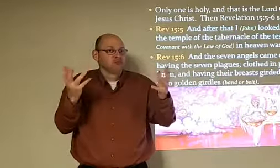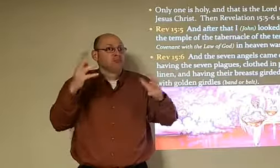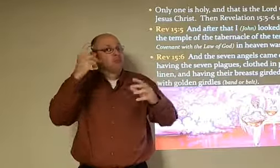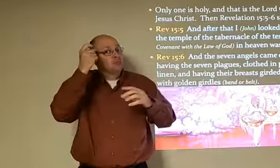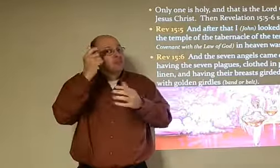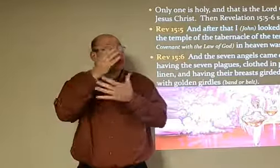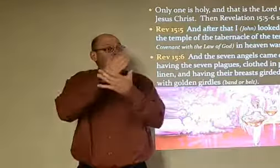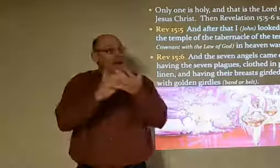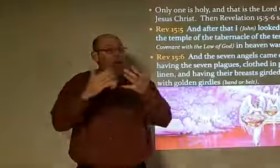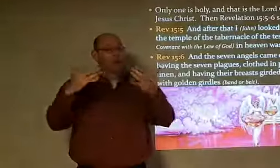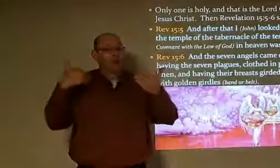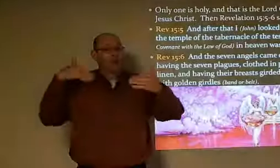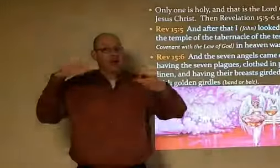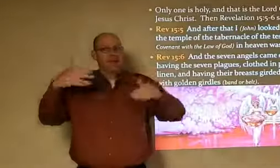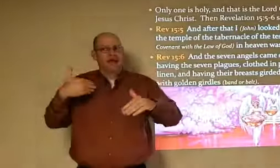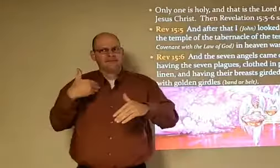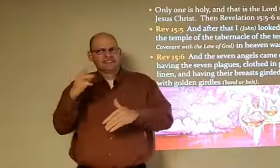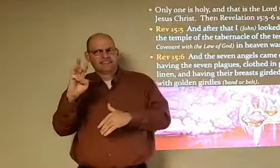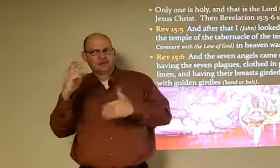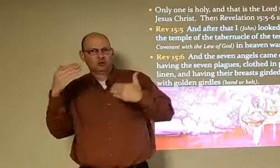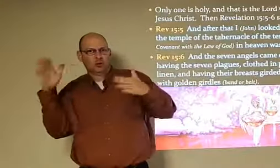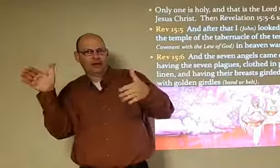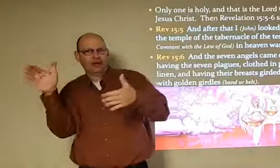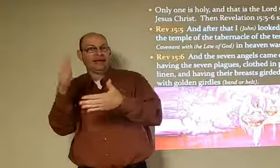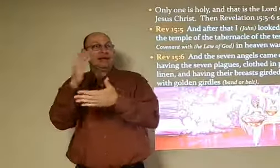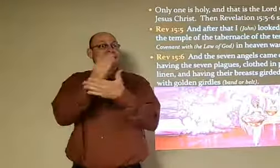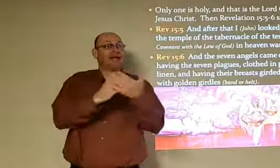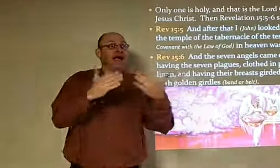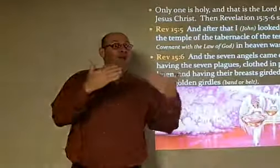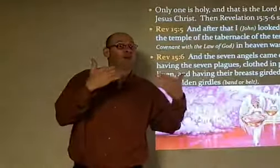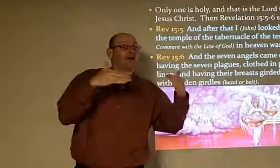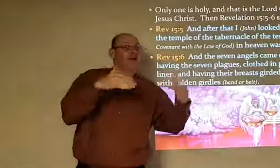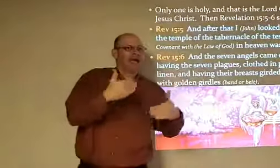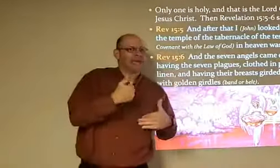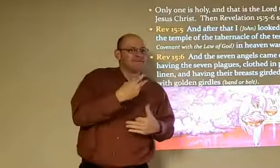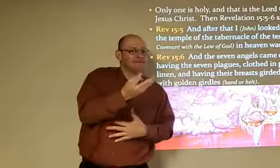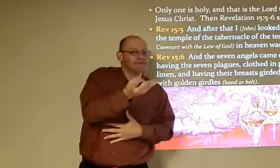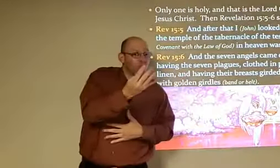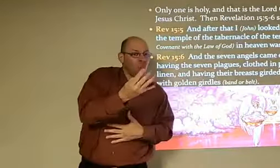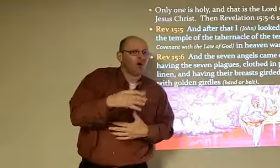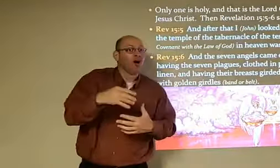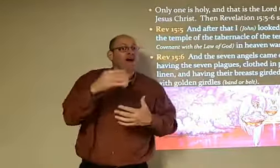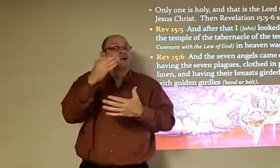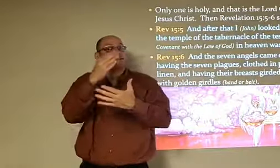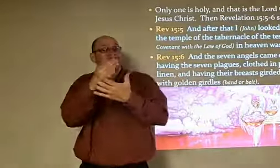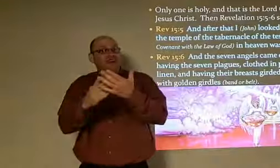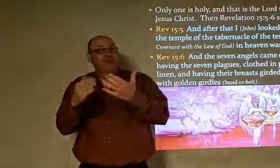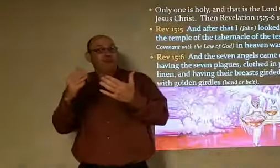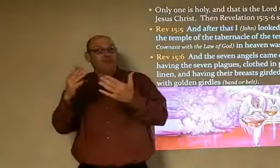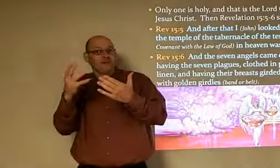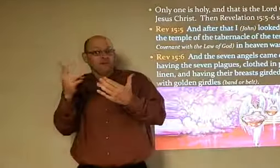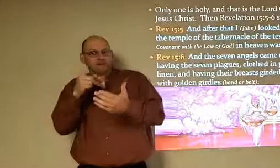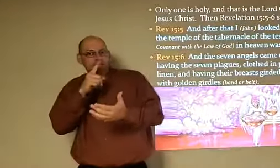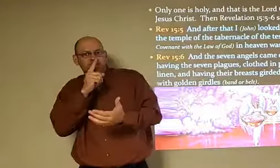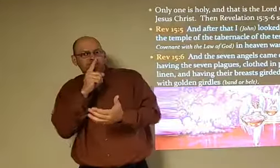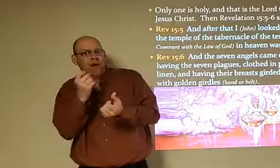made me envision thinking about it. You know, some angels would have six wings. Some would have four. Some,